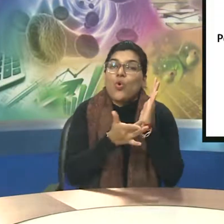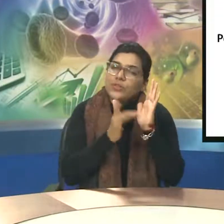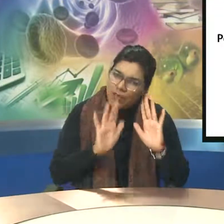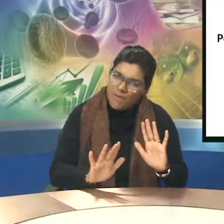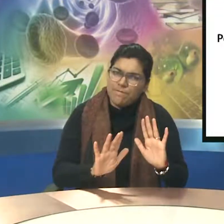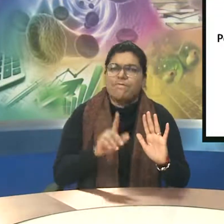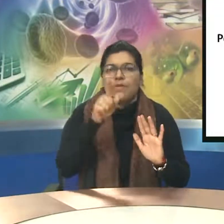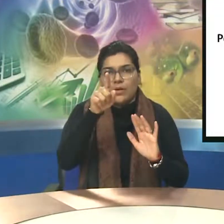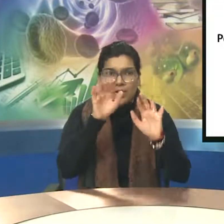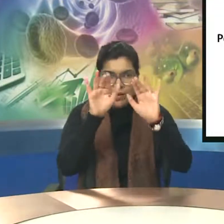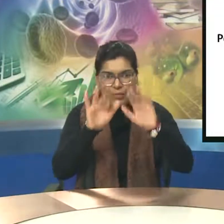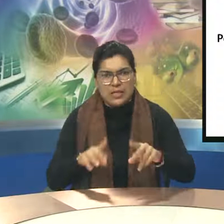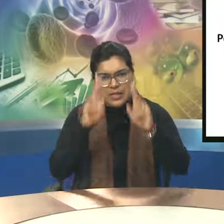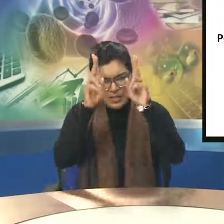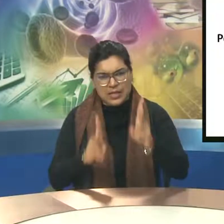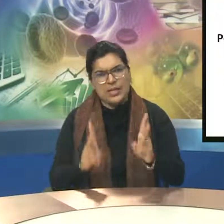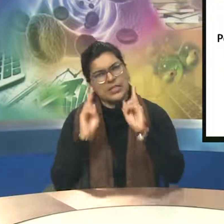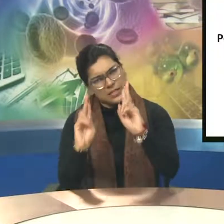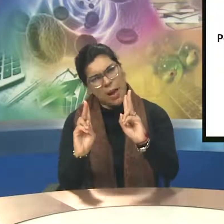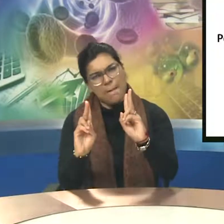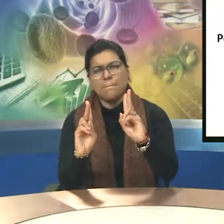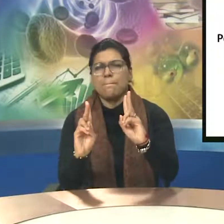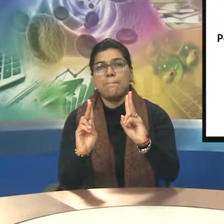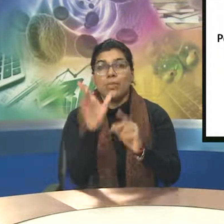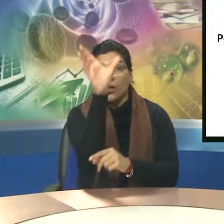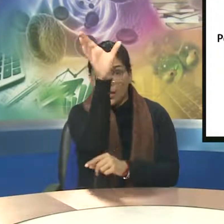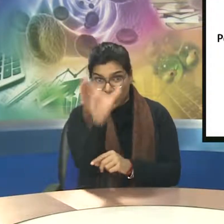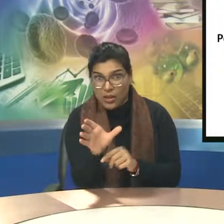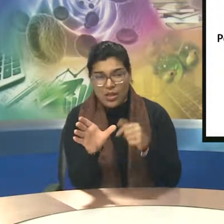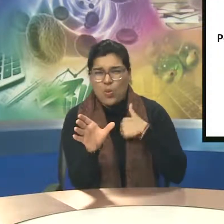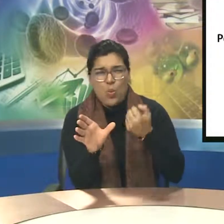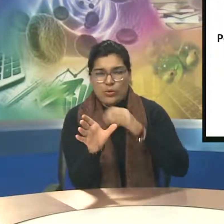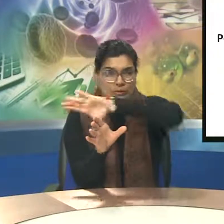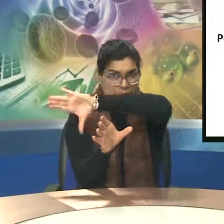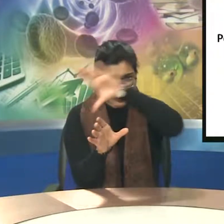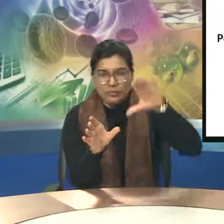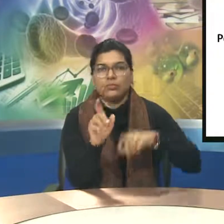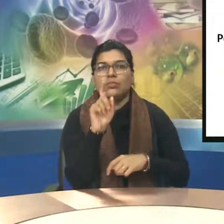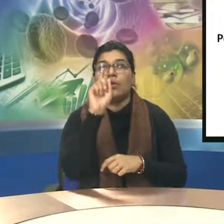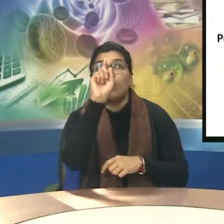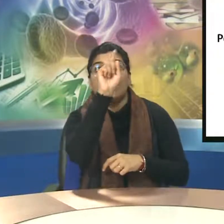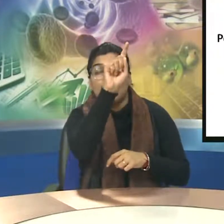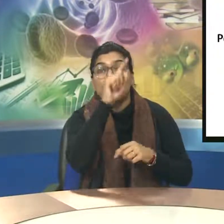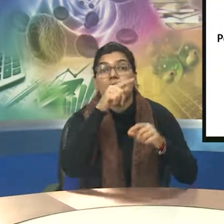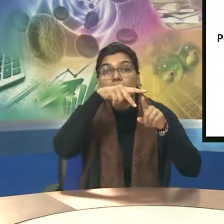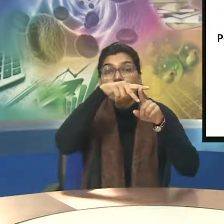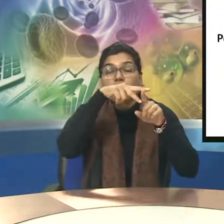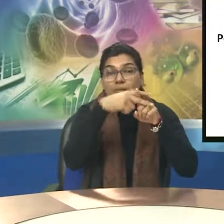You can give both the printout, that is portrait